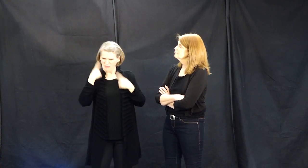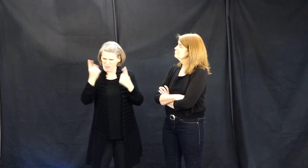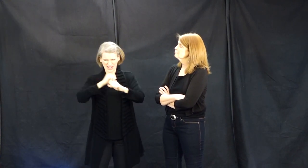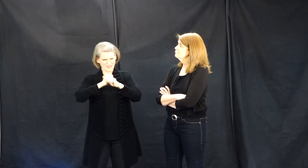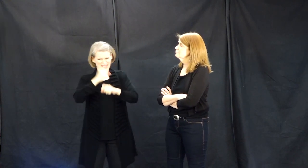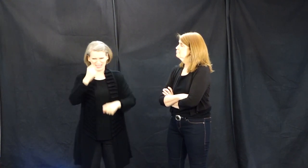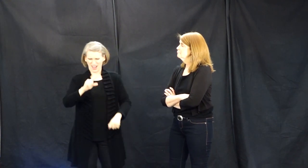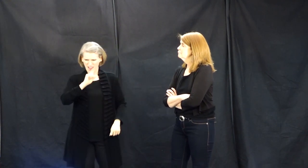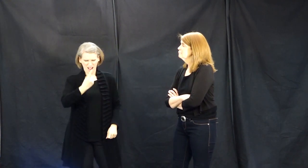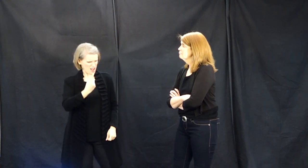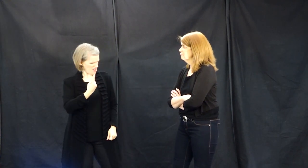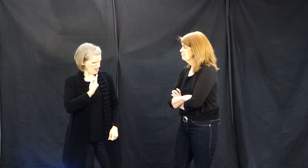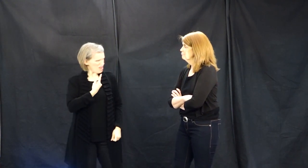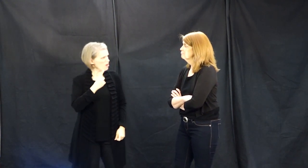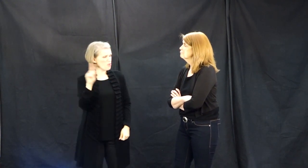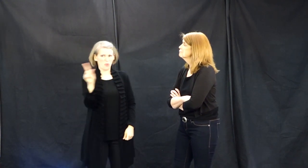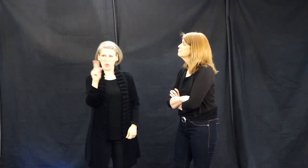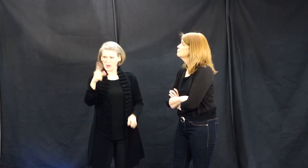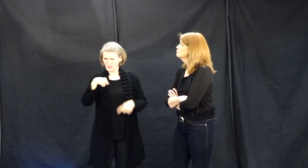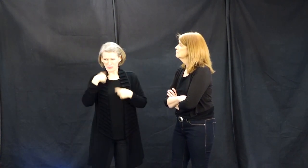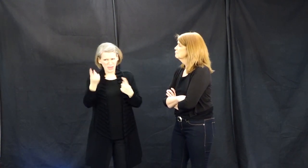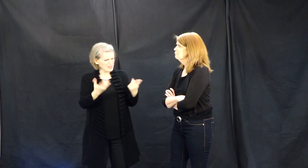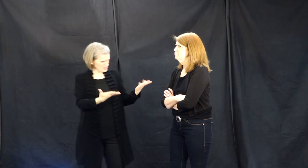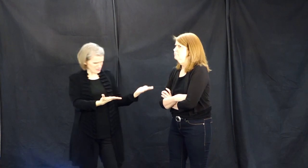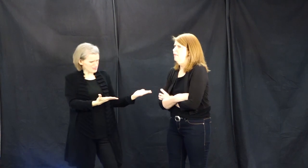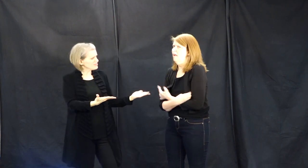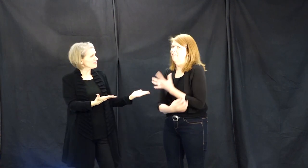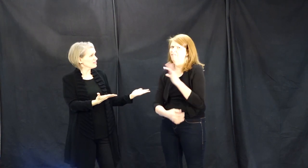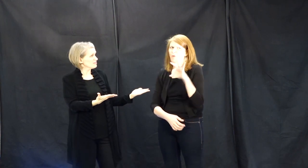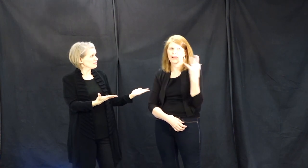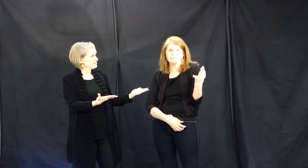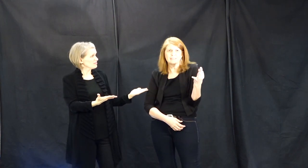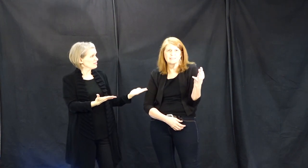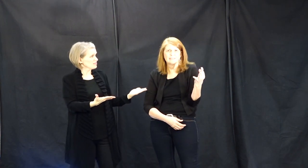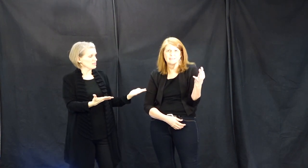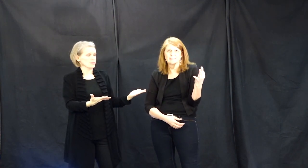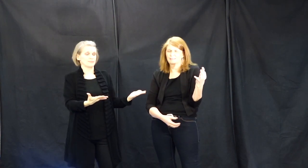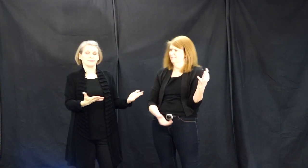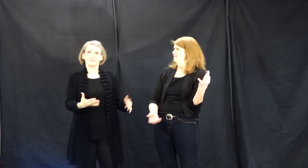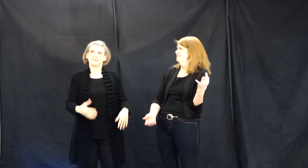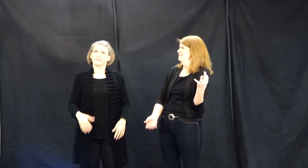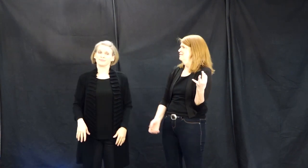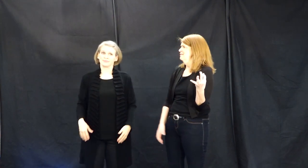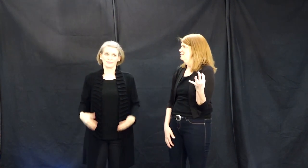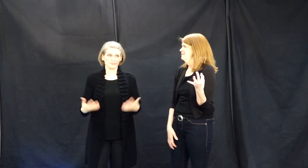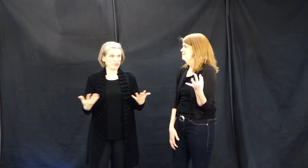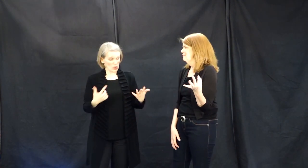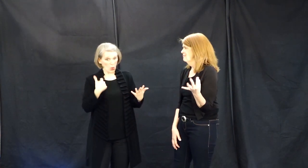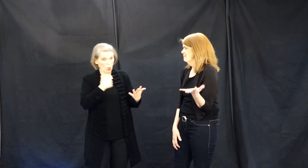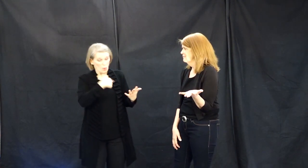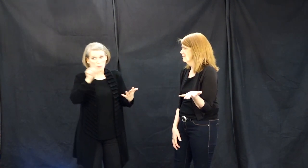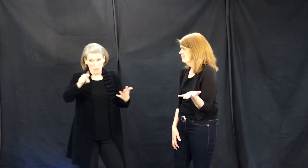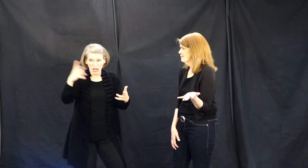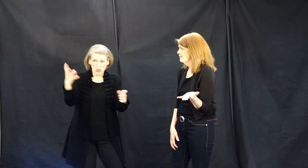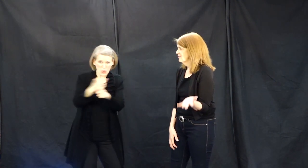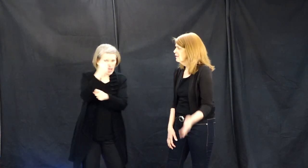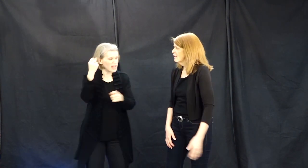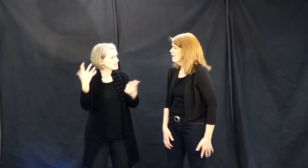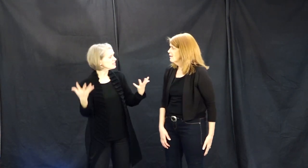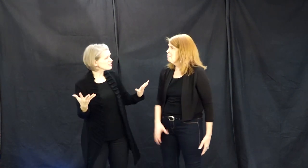South alone. Where have you been? France. We have to win. Well, what did I